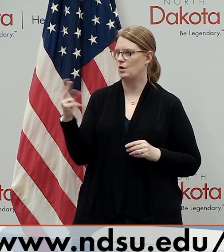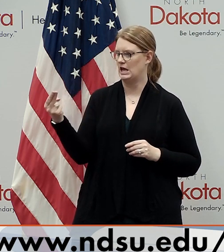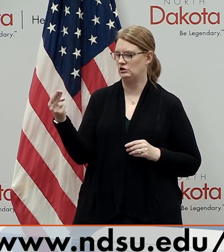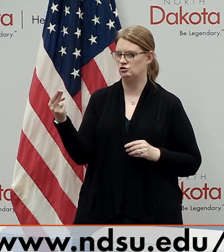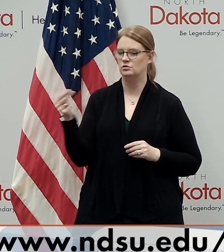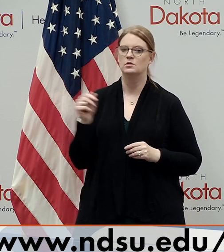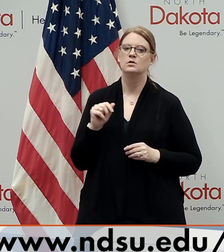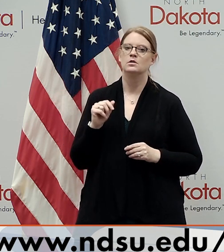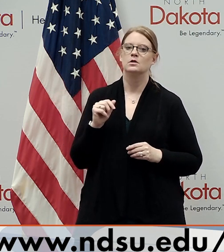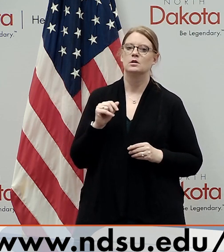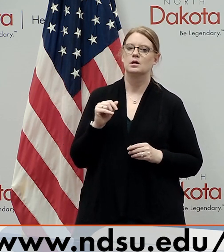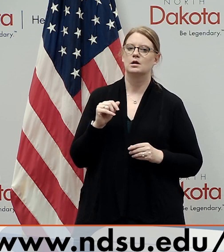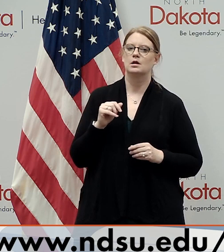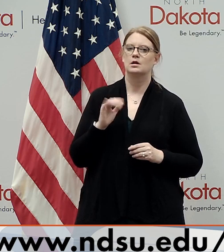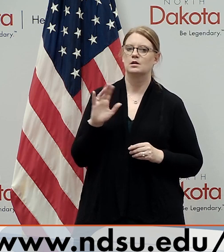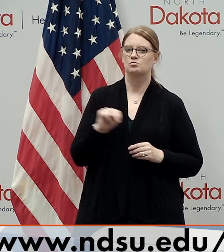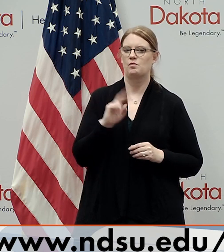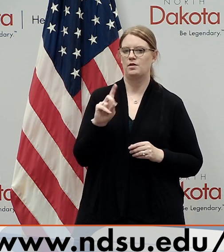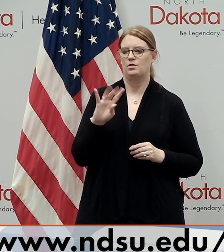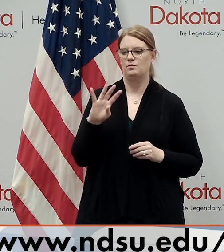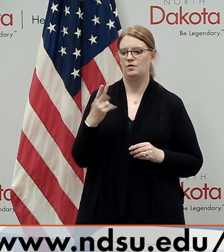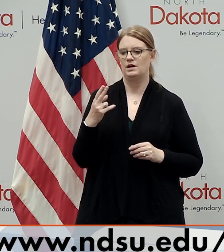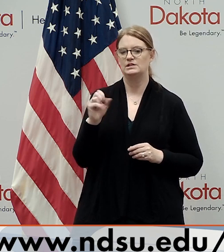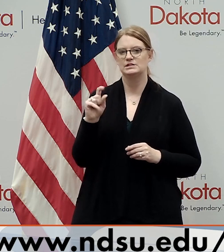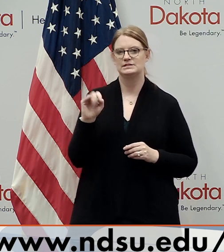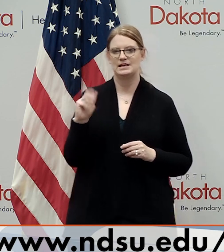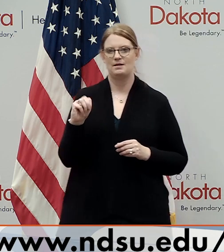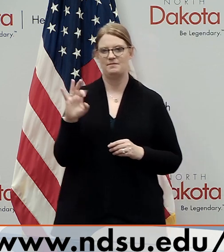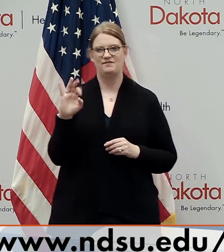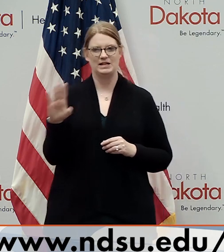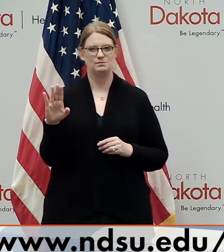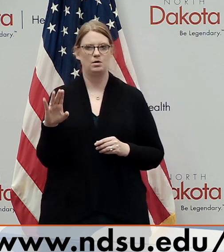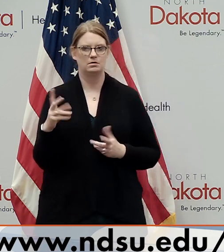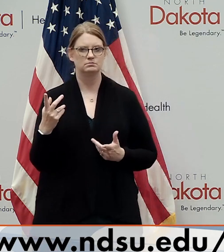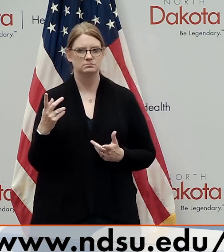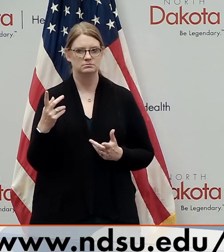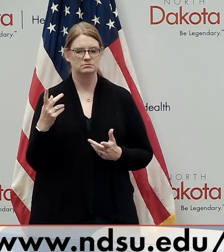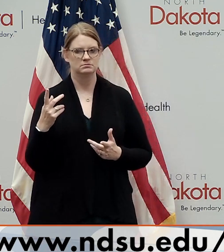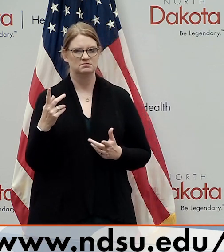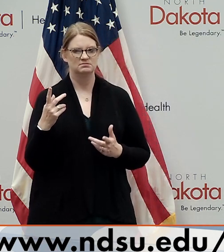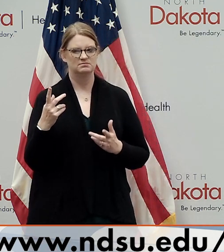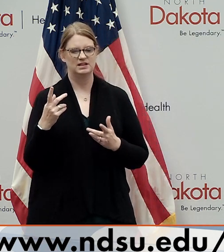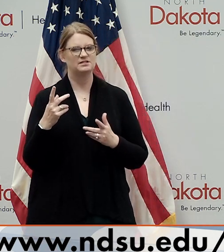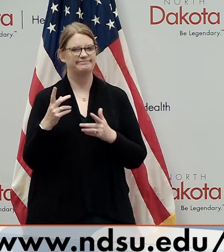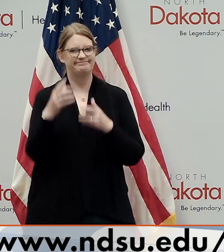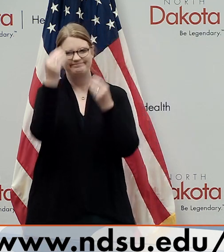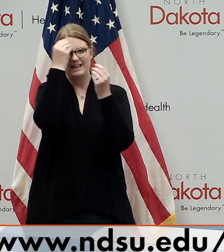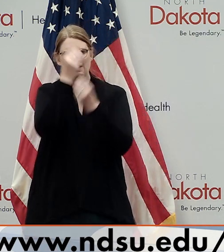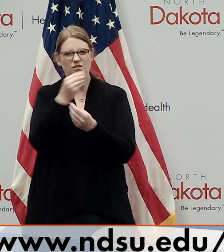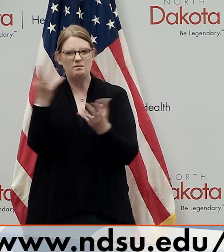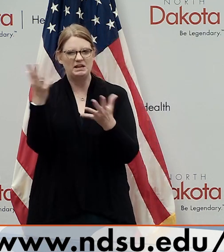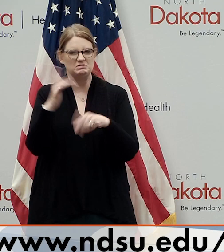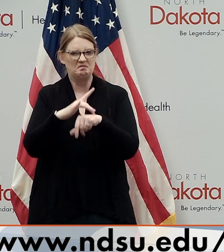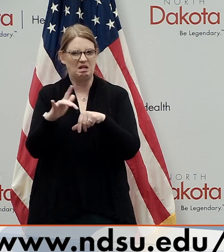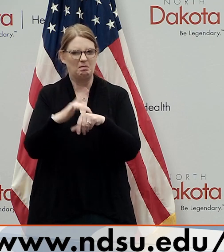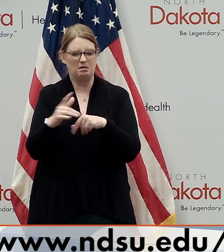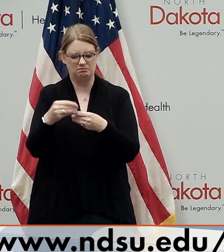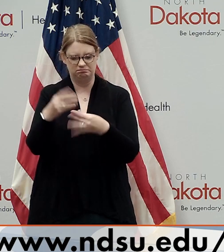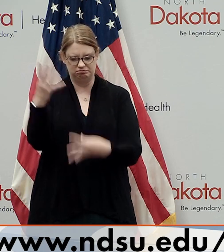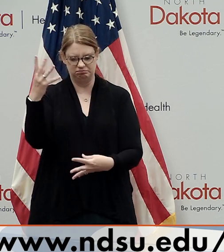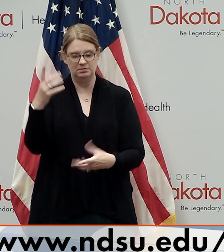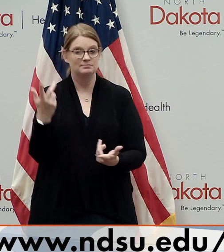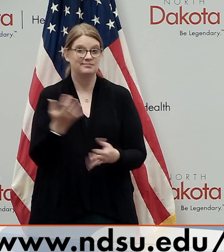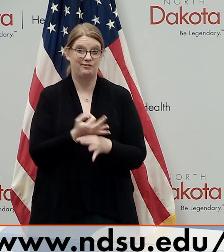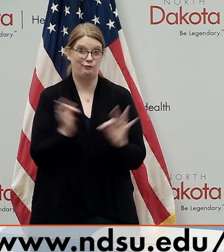www.ndsu.edu/4H and the North Dakota 4-H STEM Facebook for more opportunities. And again, take advantage of these. They're available.